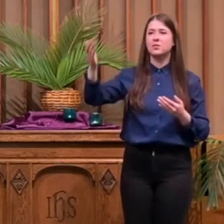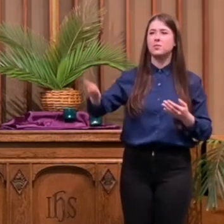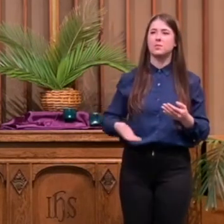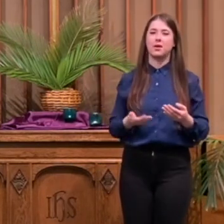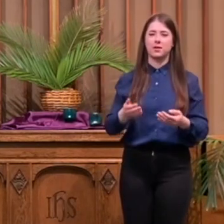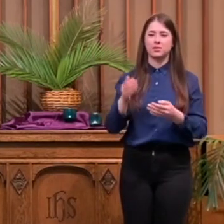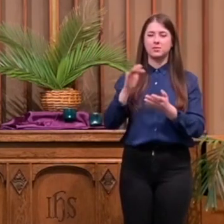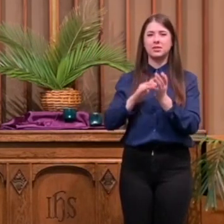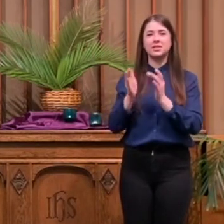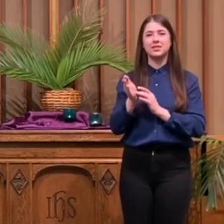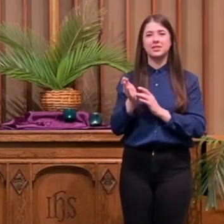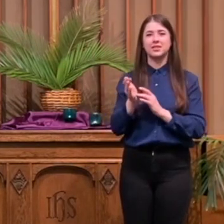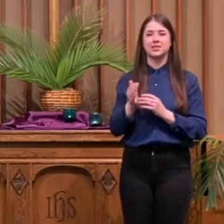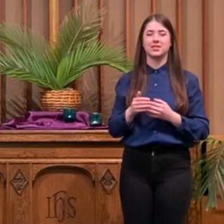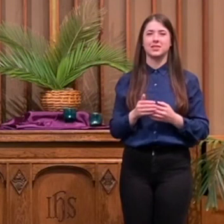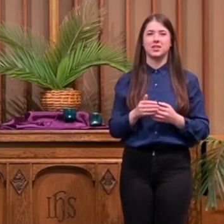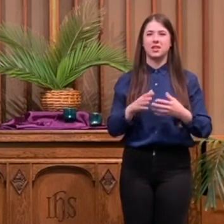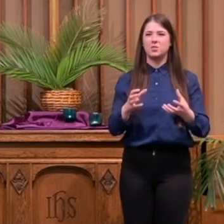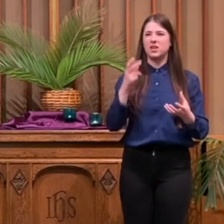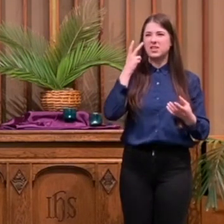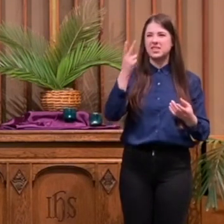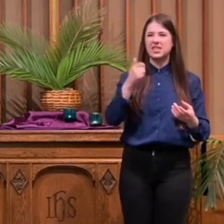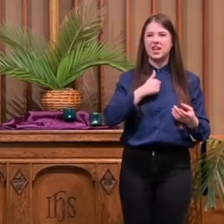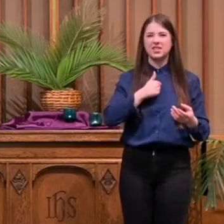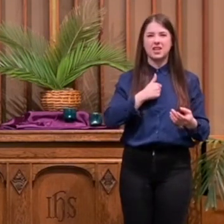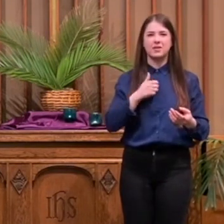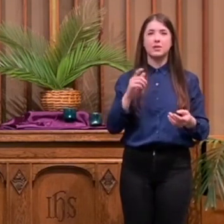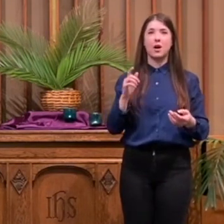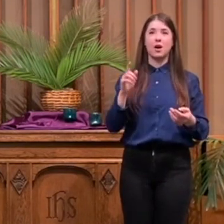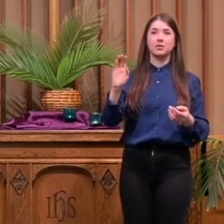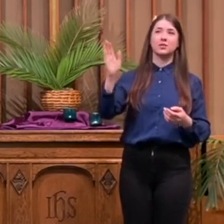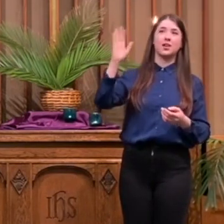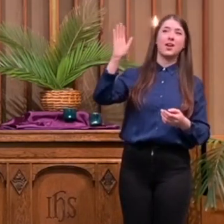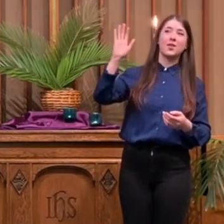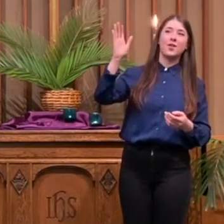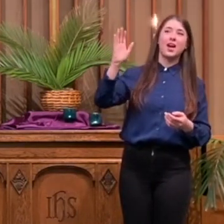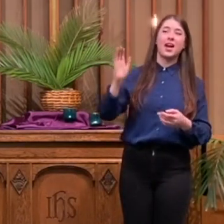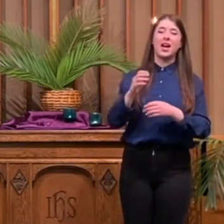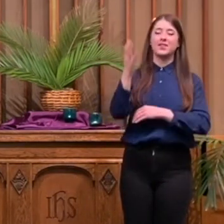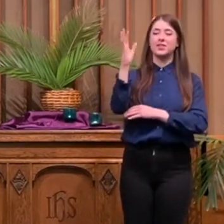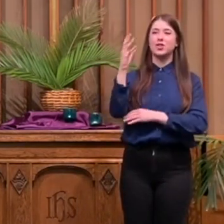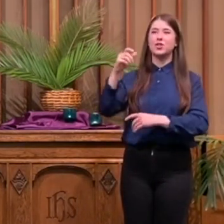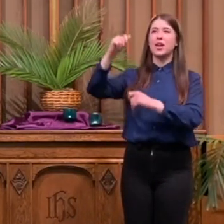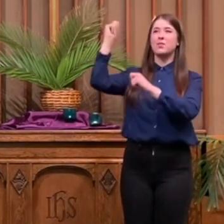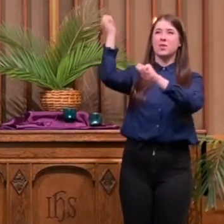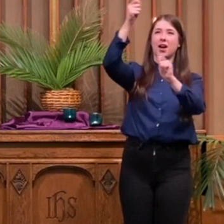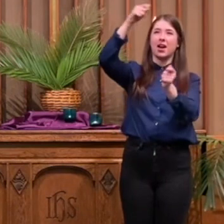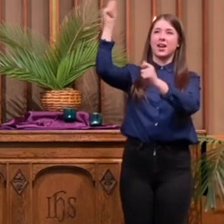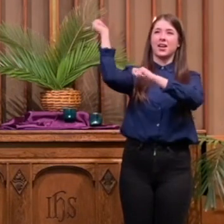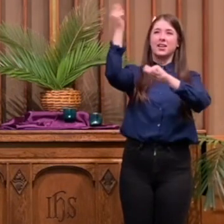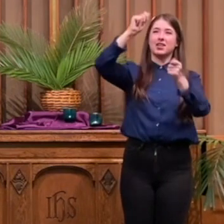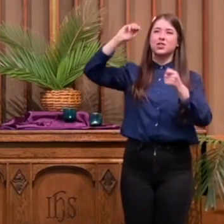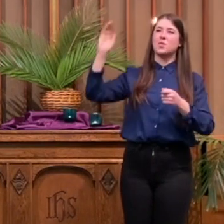we? We want to see ourselves as the one who wave their palm branches in a wild welcome